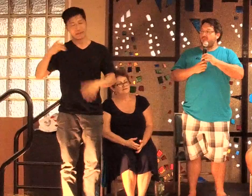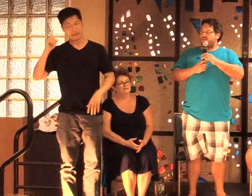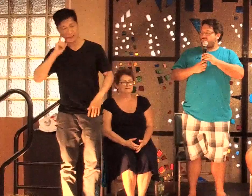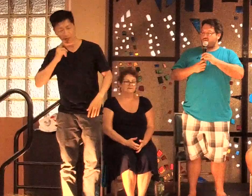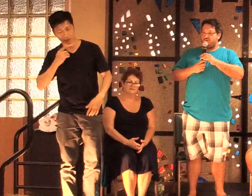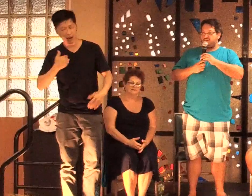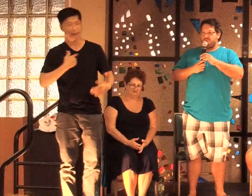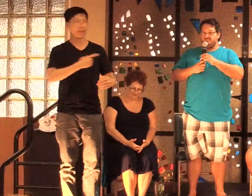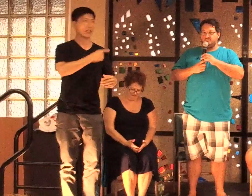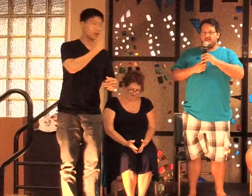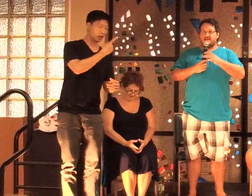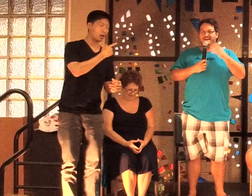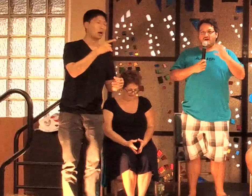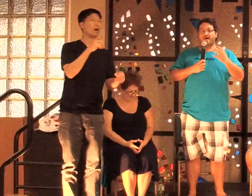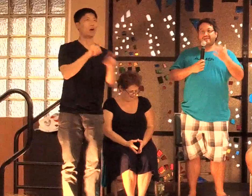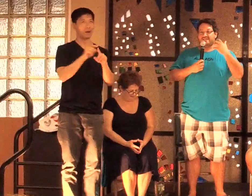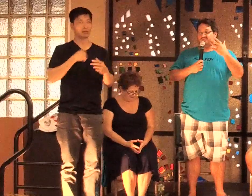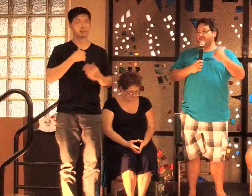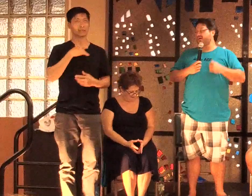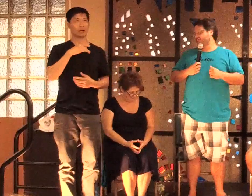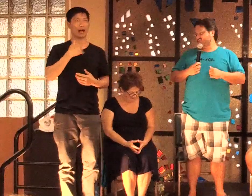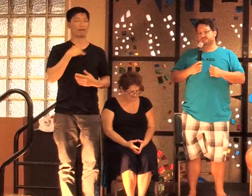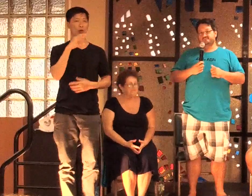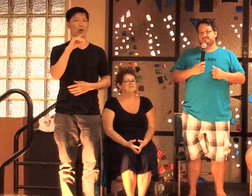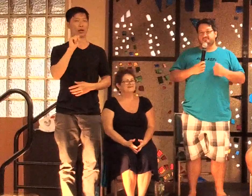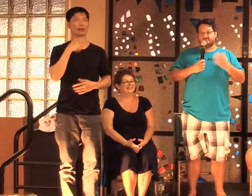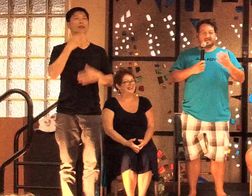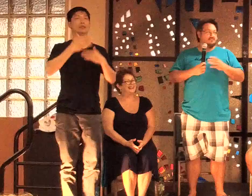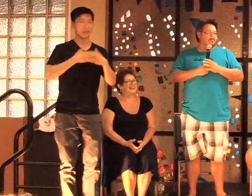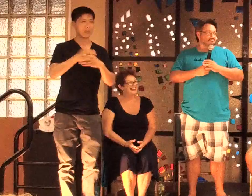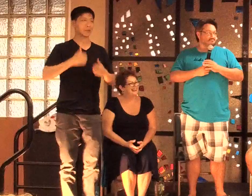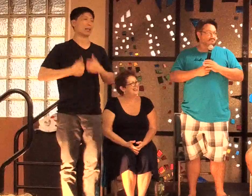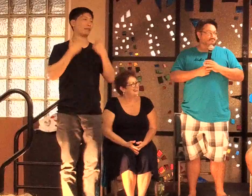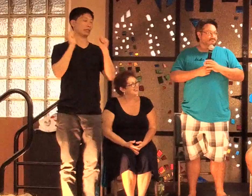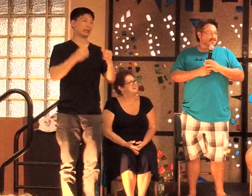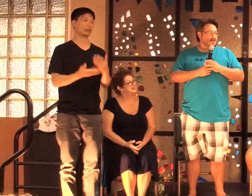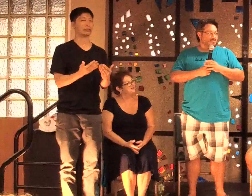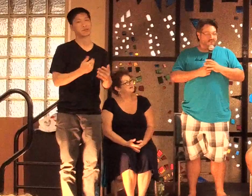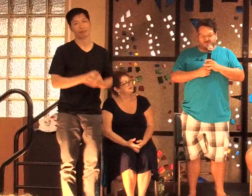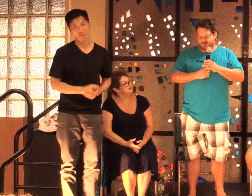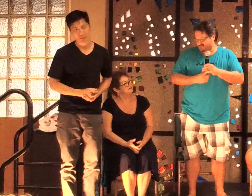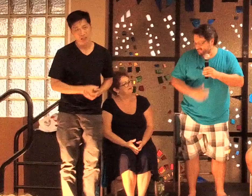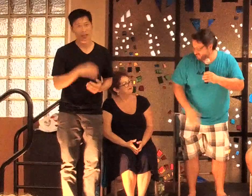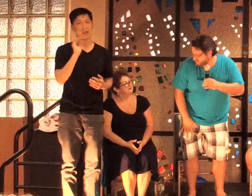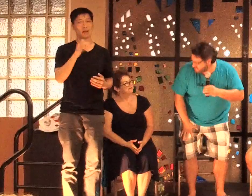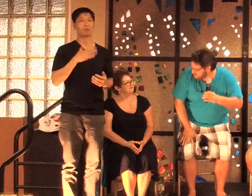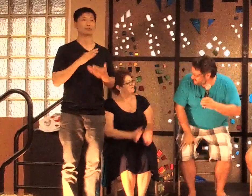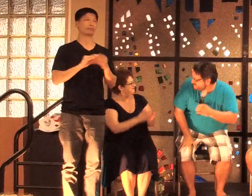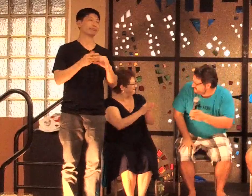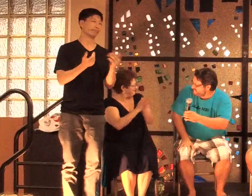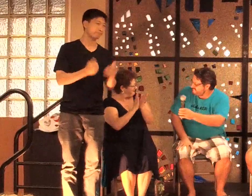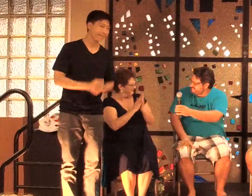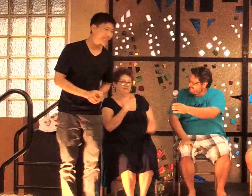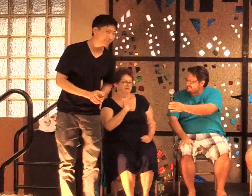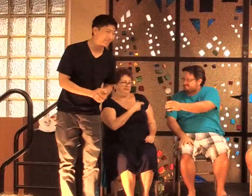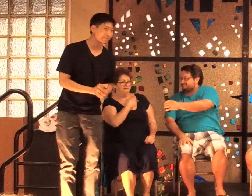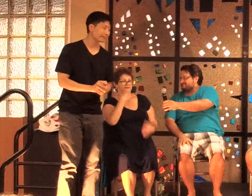hearing, but I'm also a CODA. And now I can live my life. So that's my metaphor.